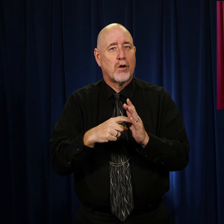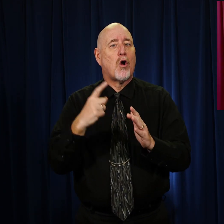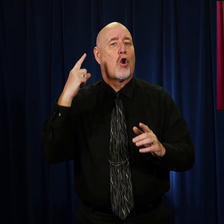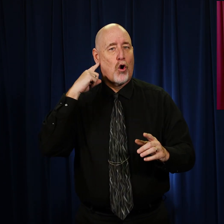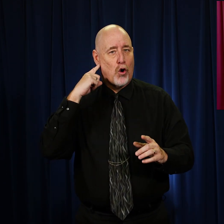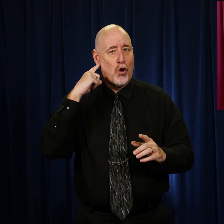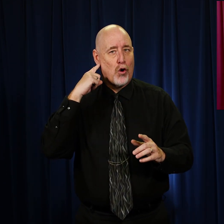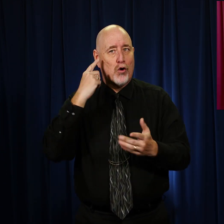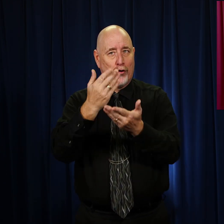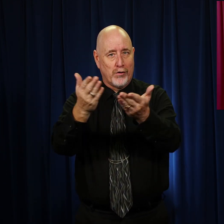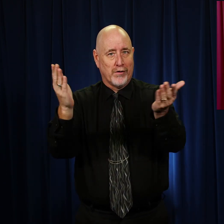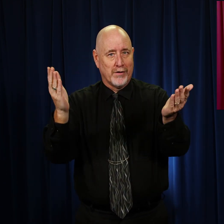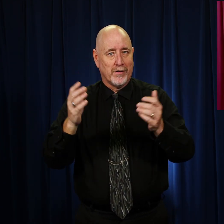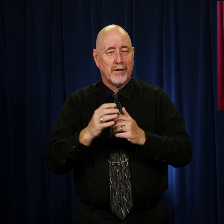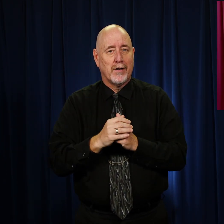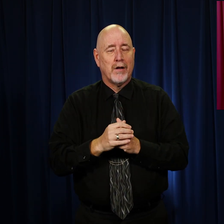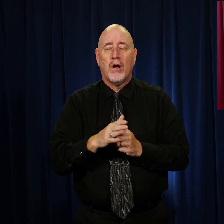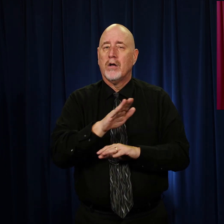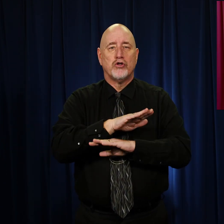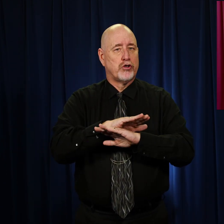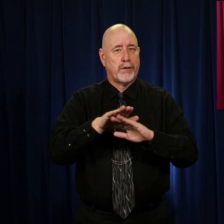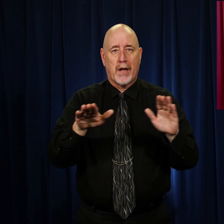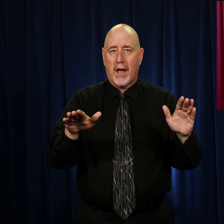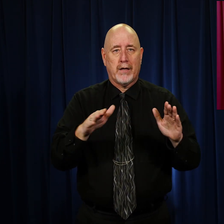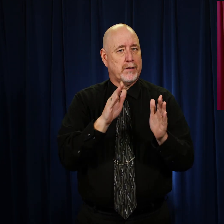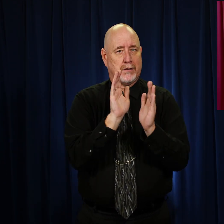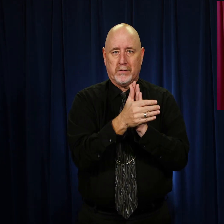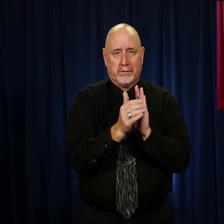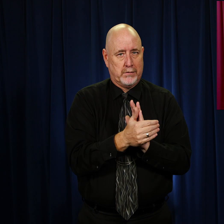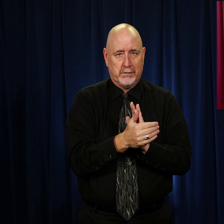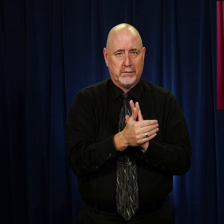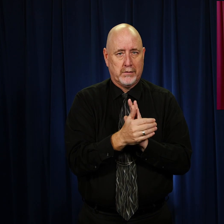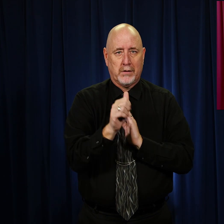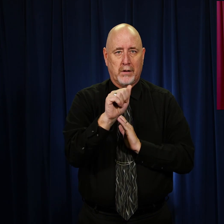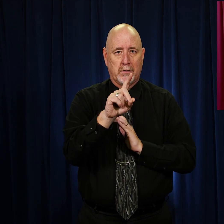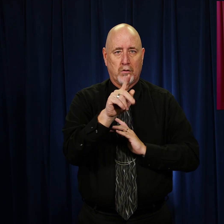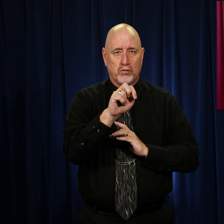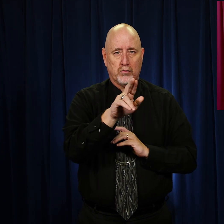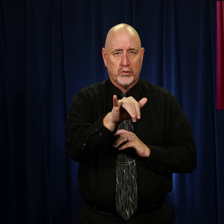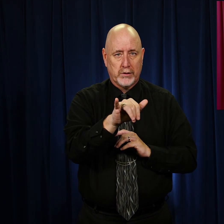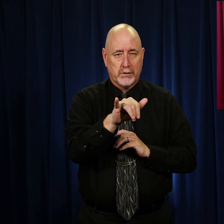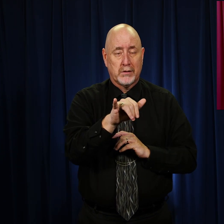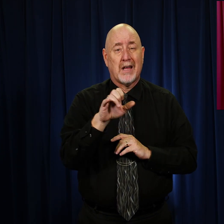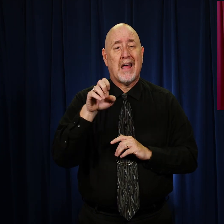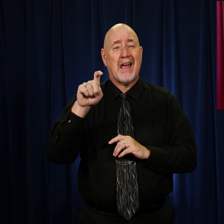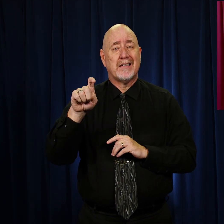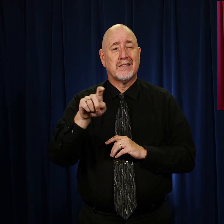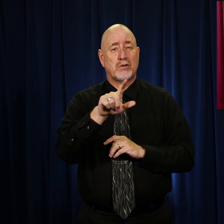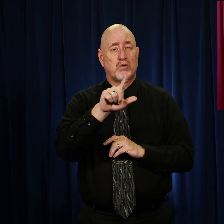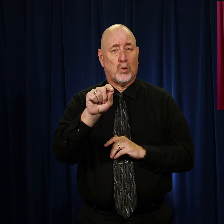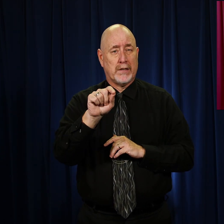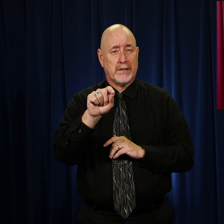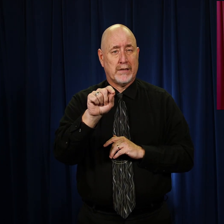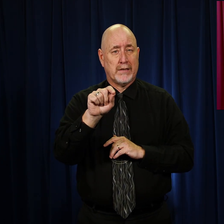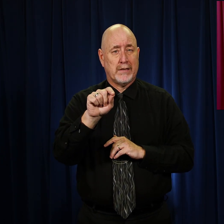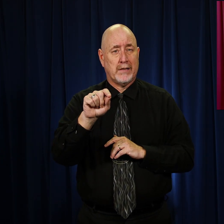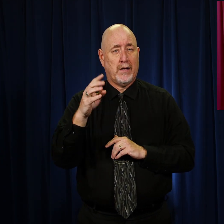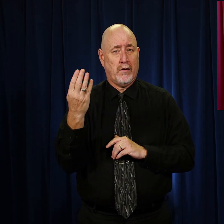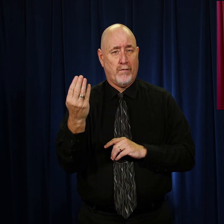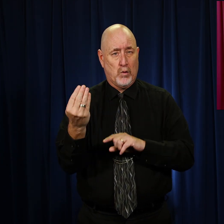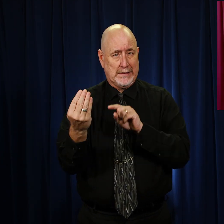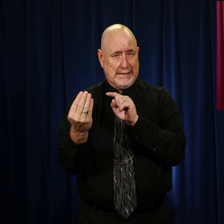is something that you have heard, you shall not commit adultery. Exodus chapter 20 and